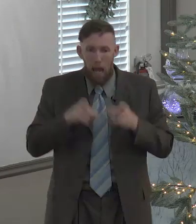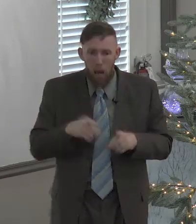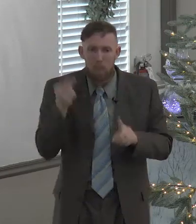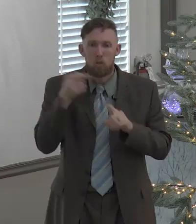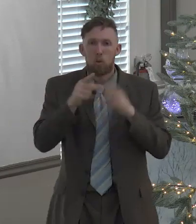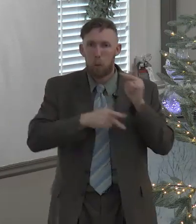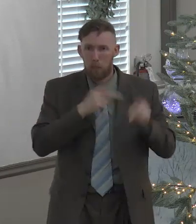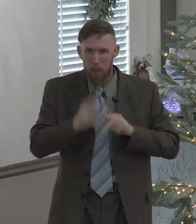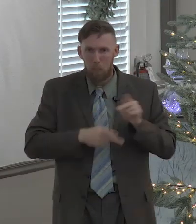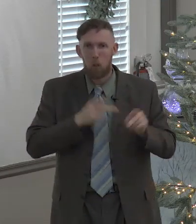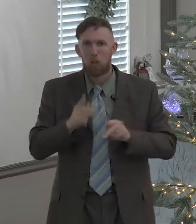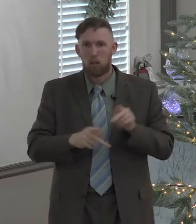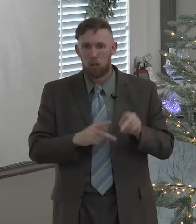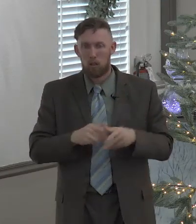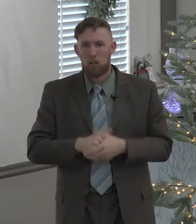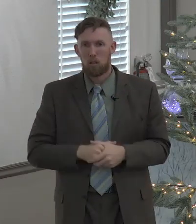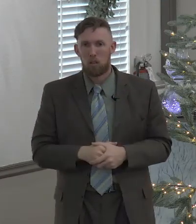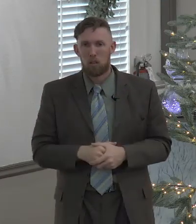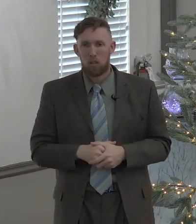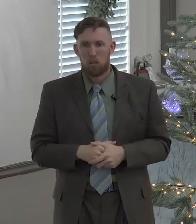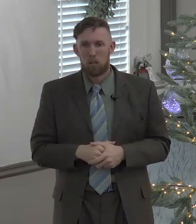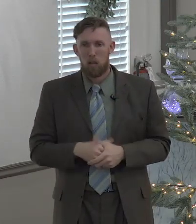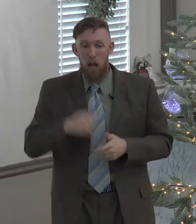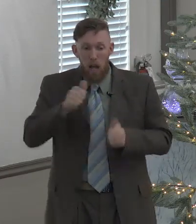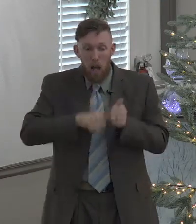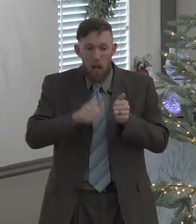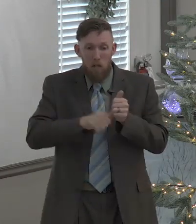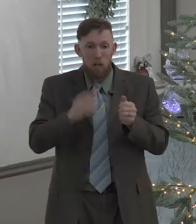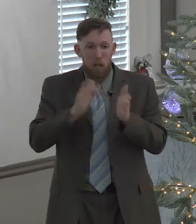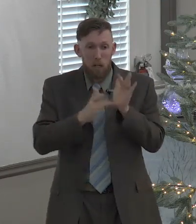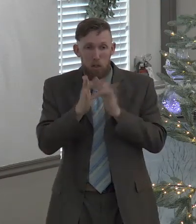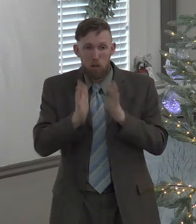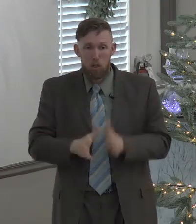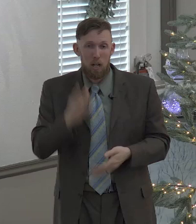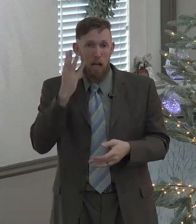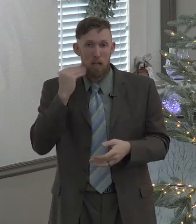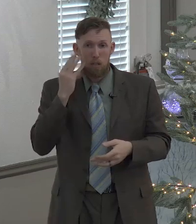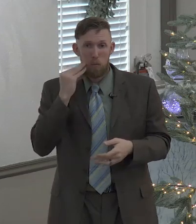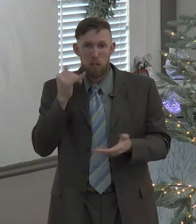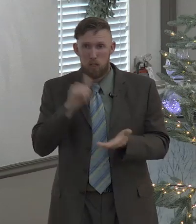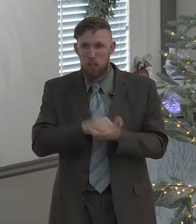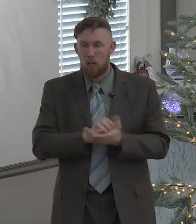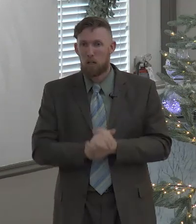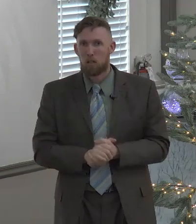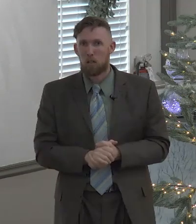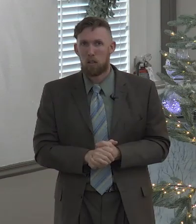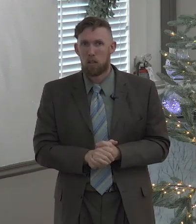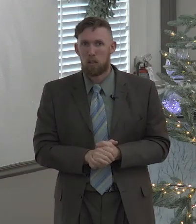It's okay to acknowledge that. That happens. I don't know a Christian that hasn't happened to.